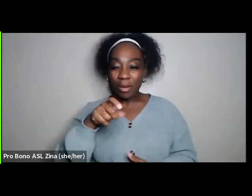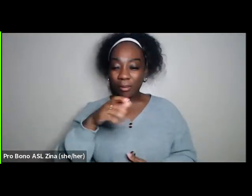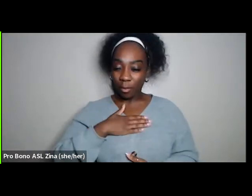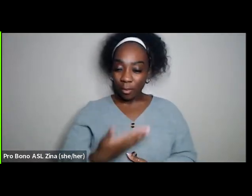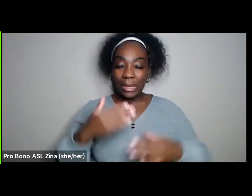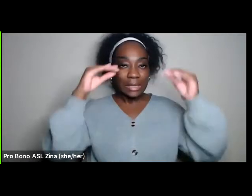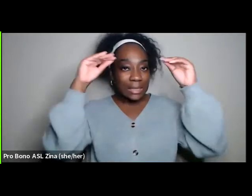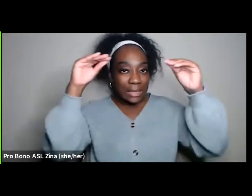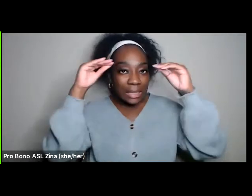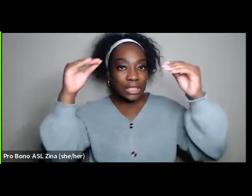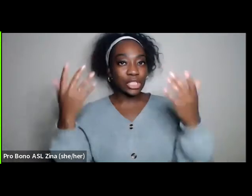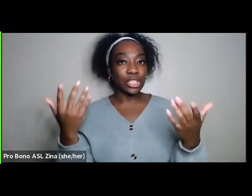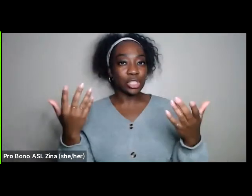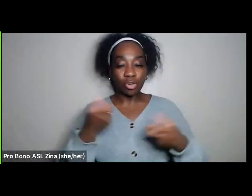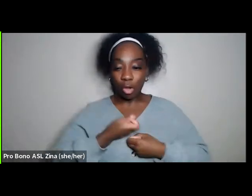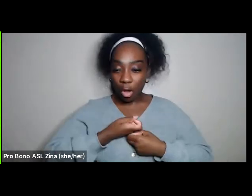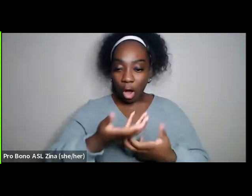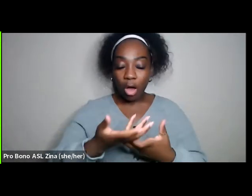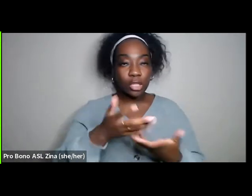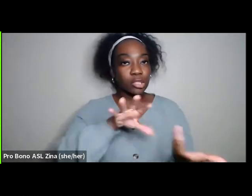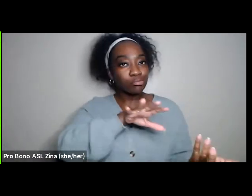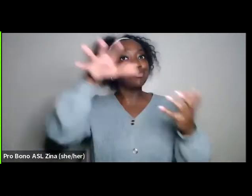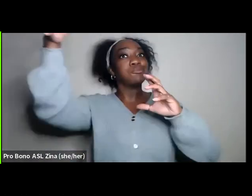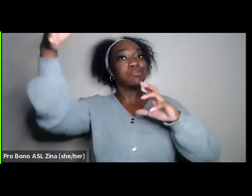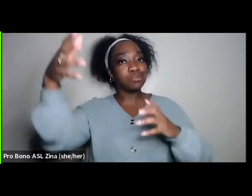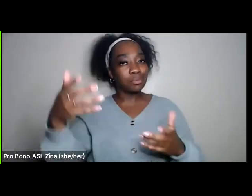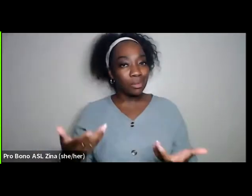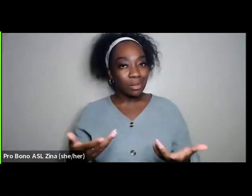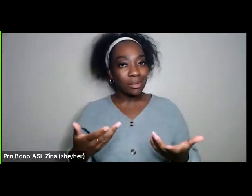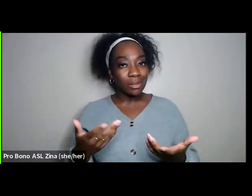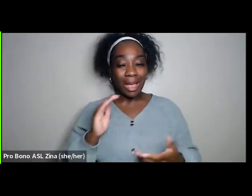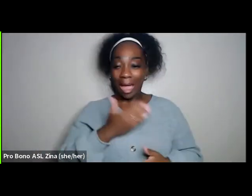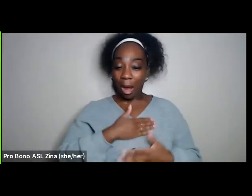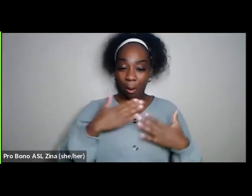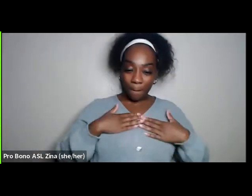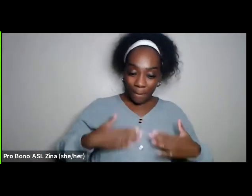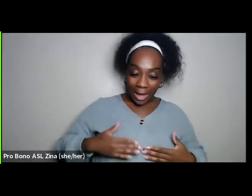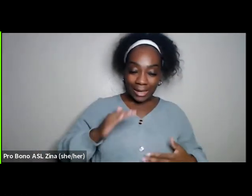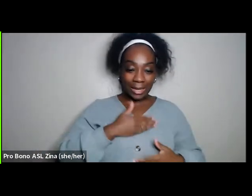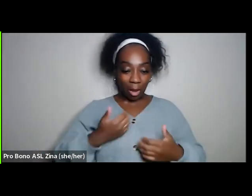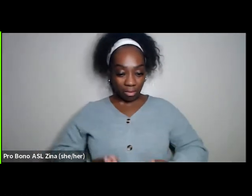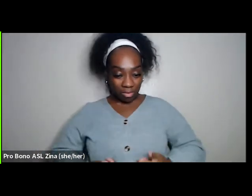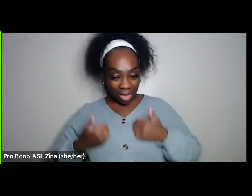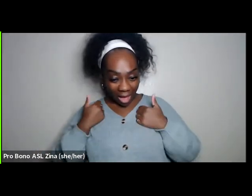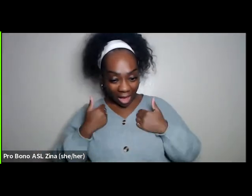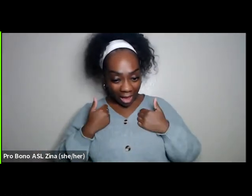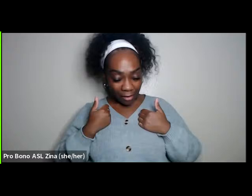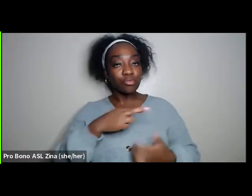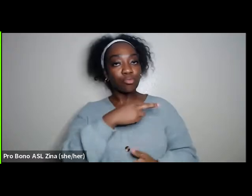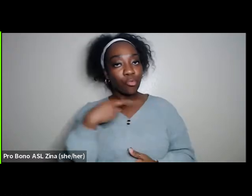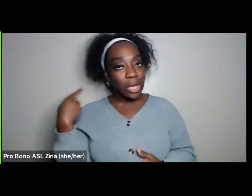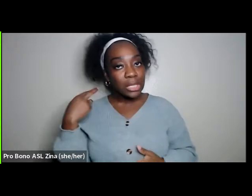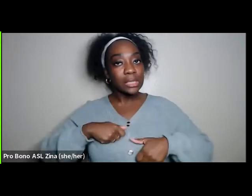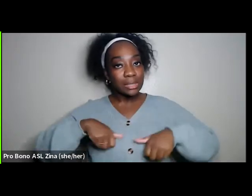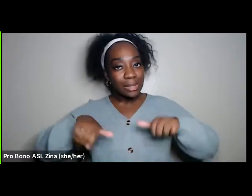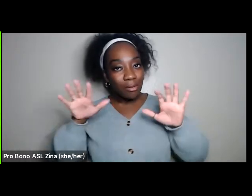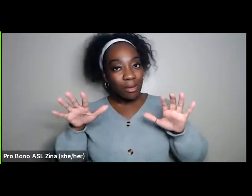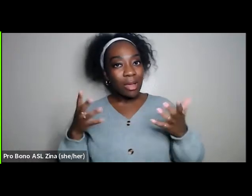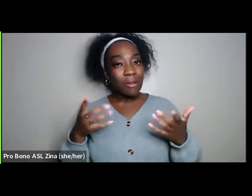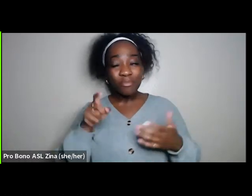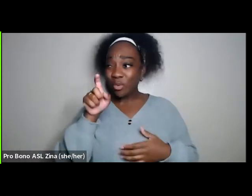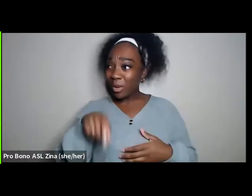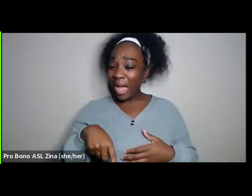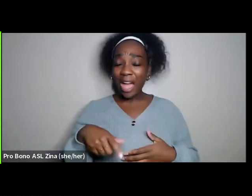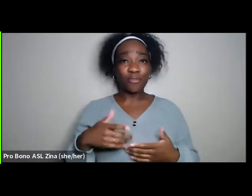to transgress, to put our lives and our body on the line. We have to be daring with ourselves. We have to